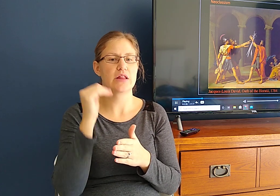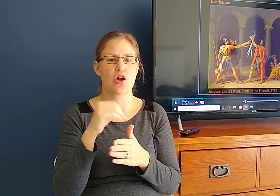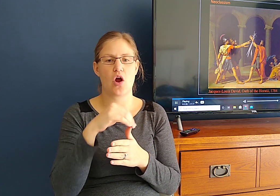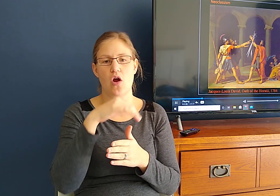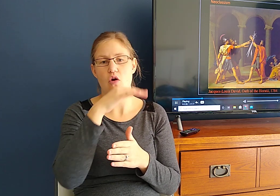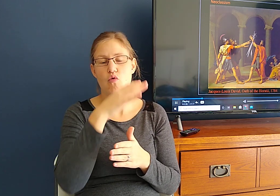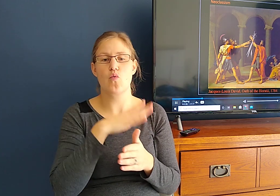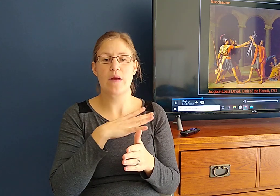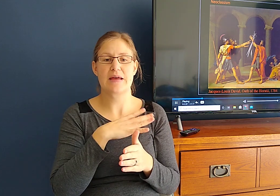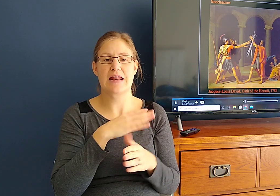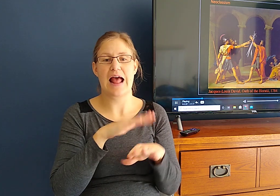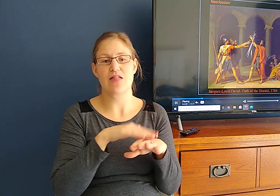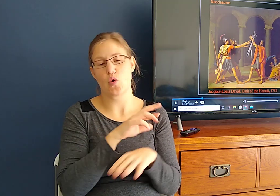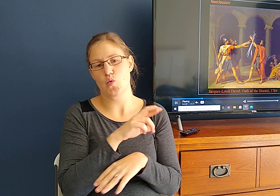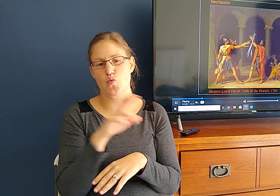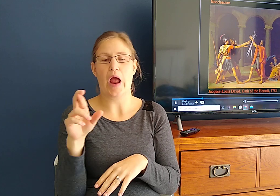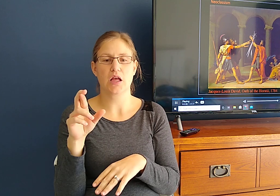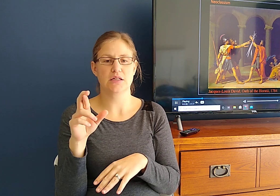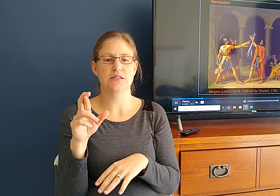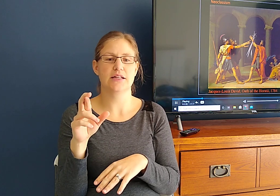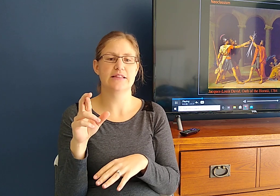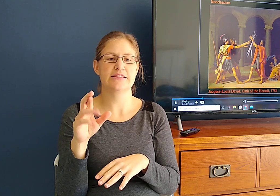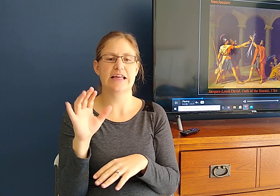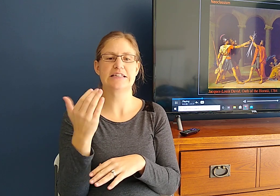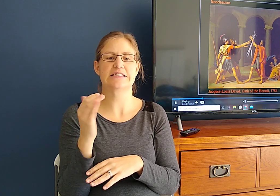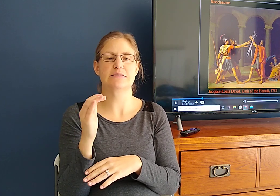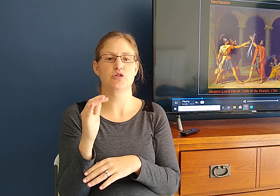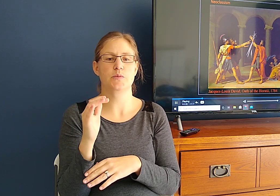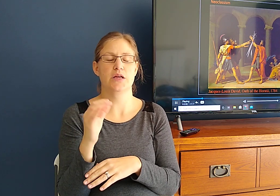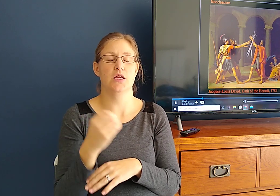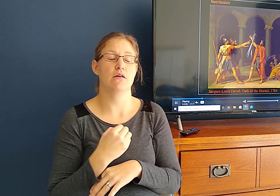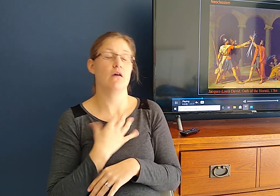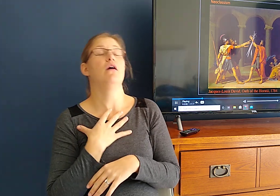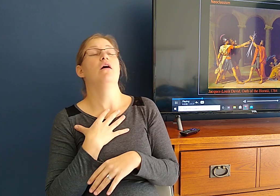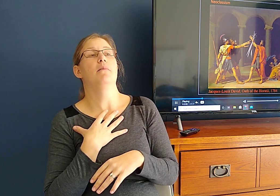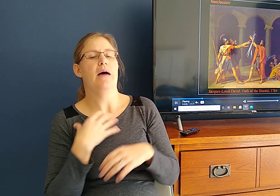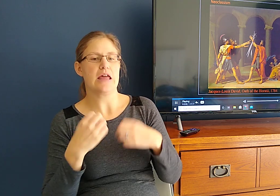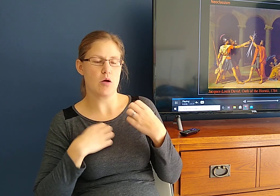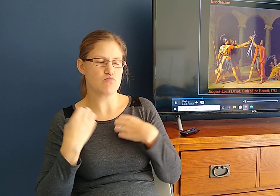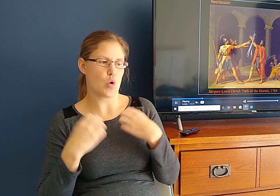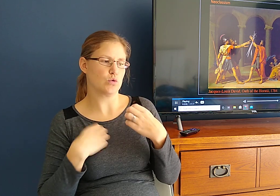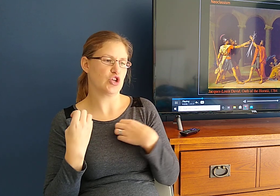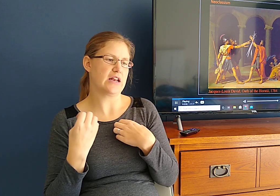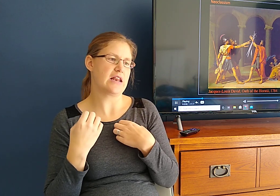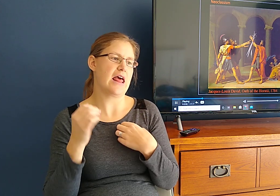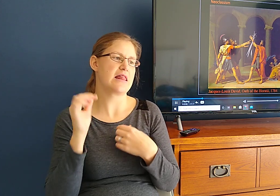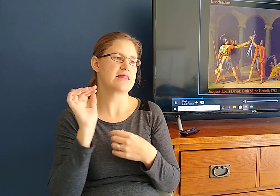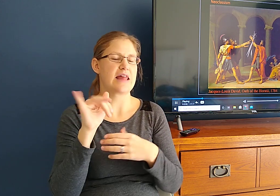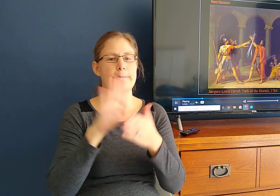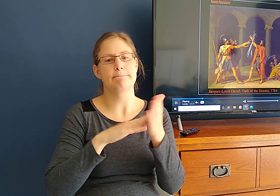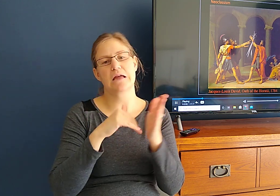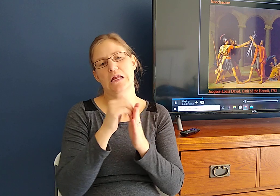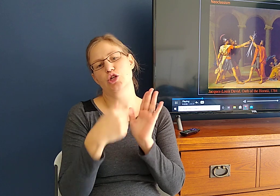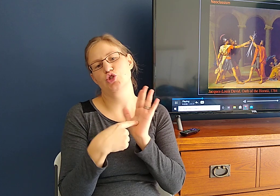off on the right, that they seem to be overcome by emotion, and this painting reflects what was